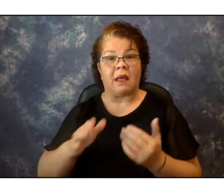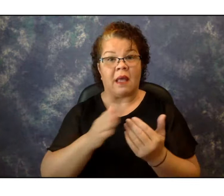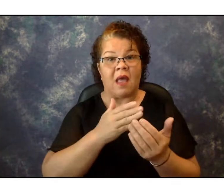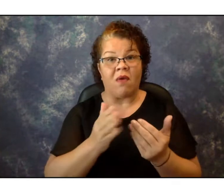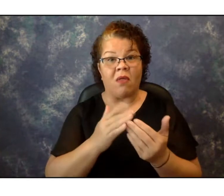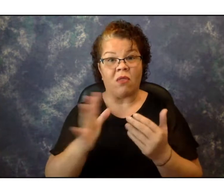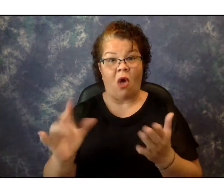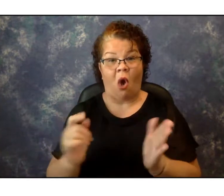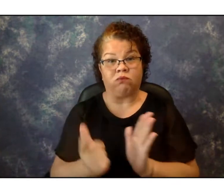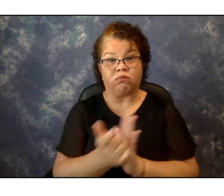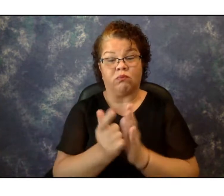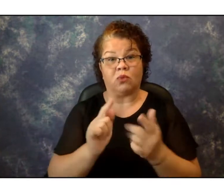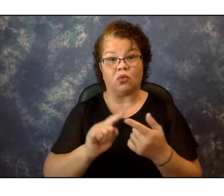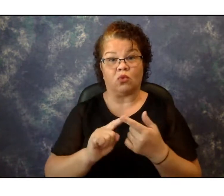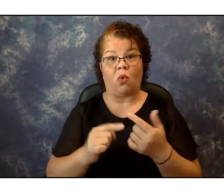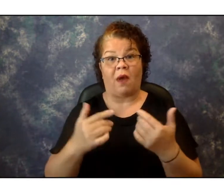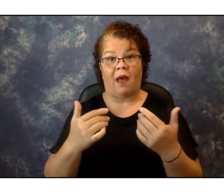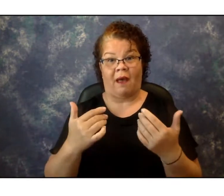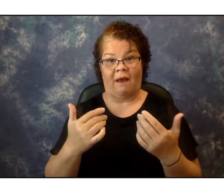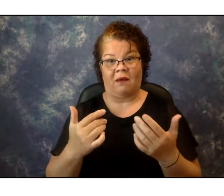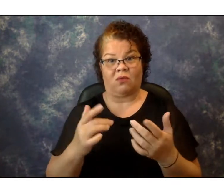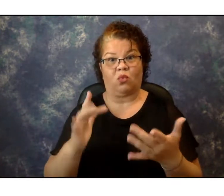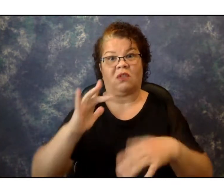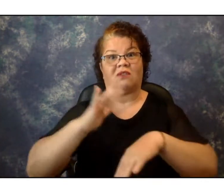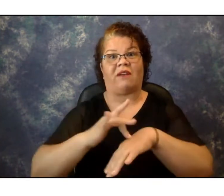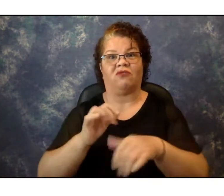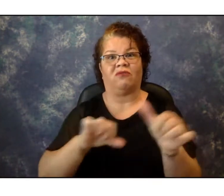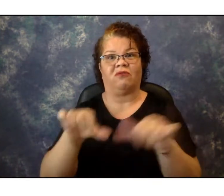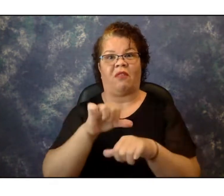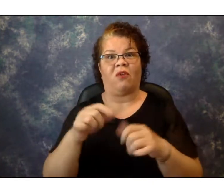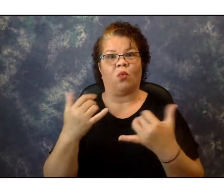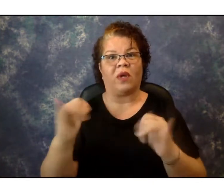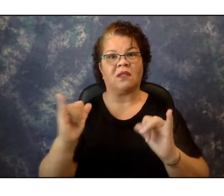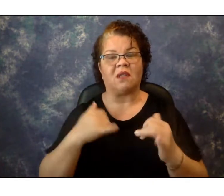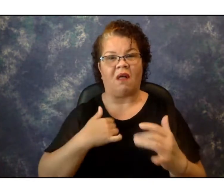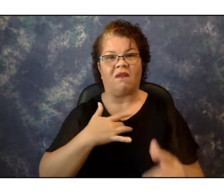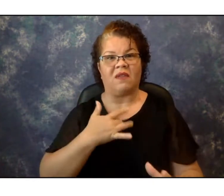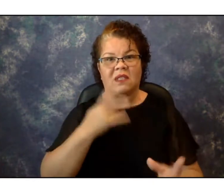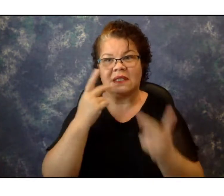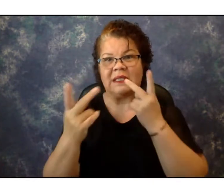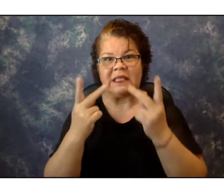is a really powerful Mm. connection that people make. It's,